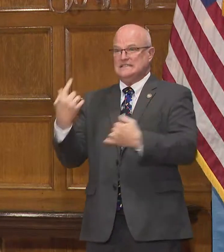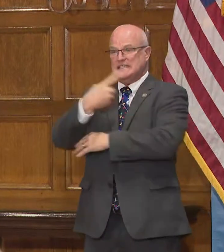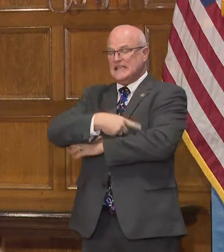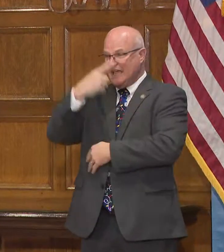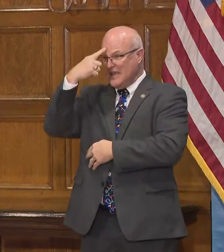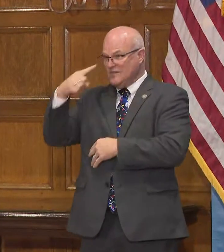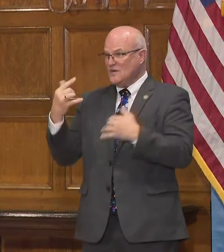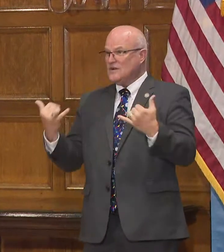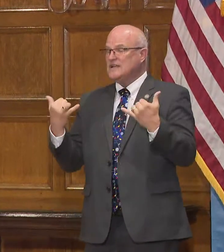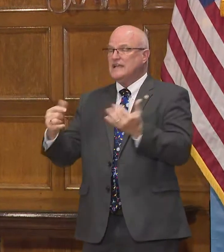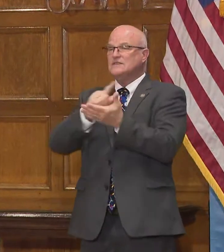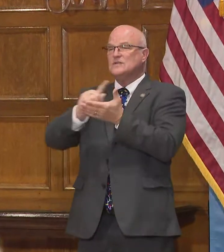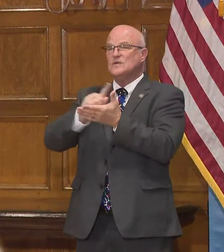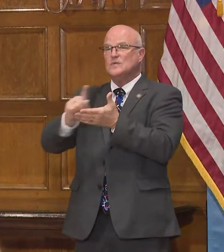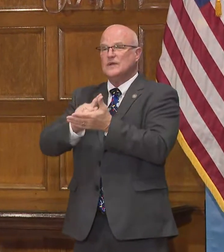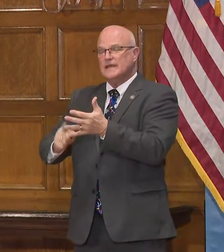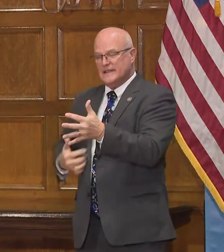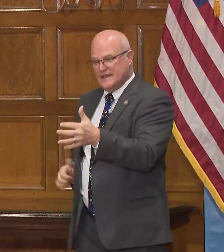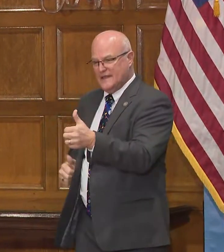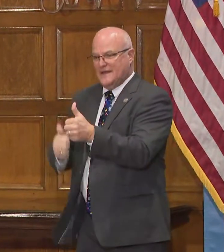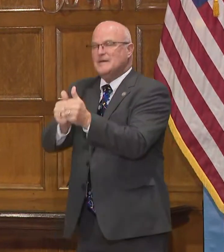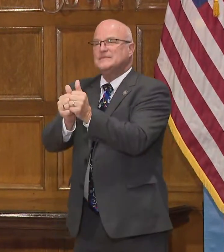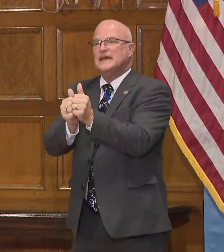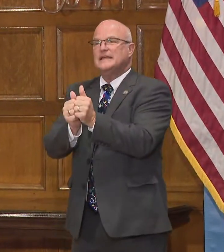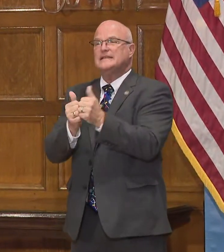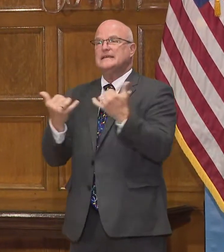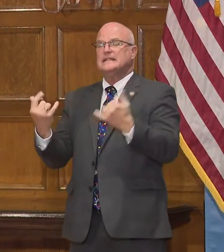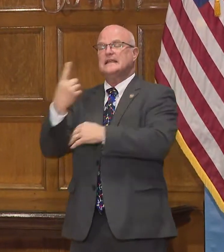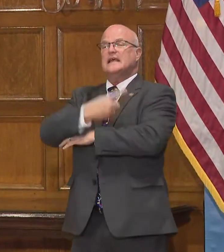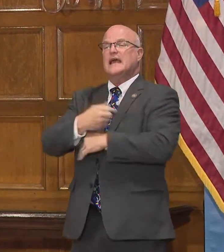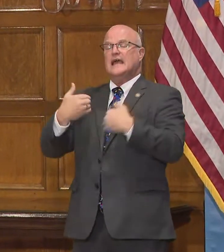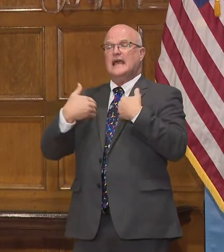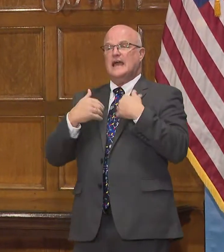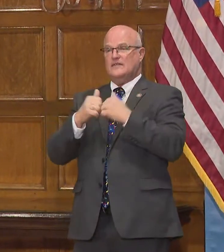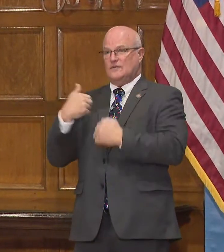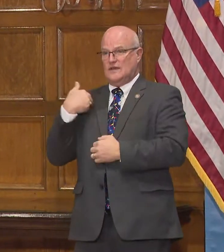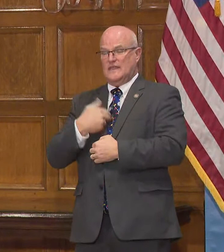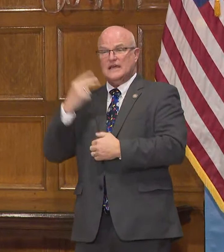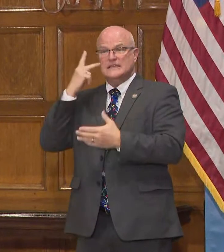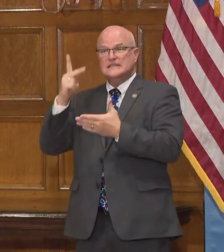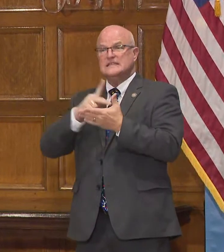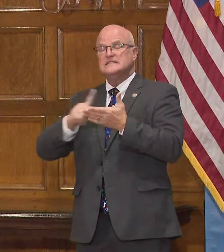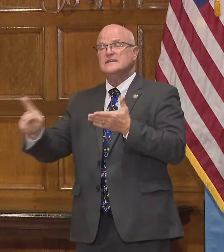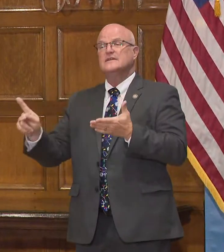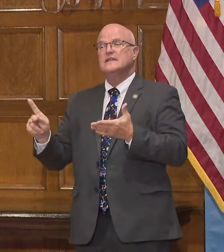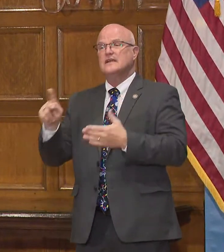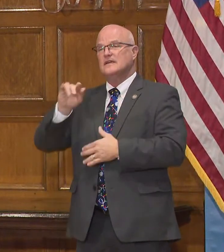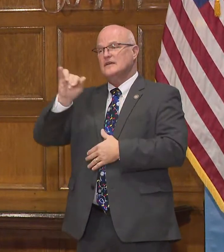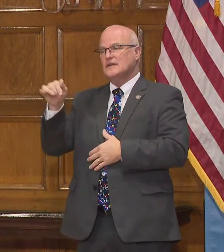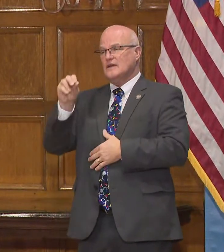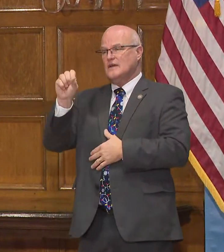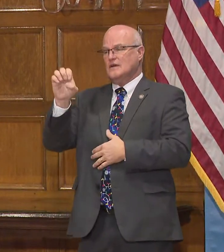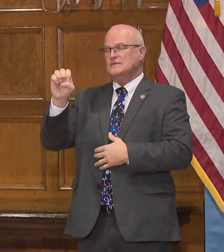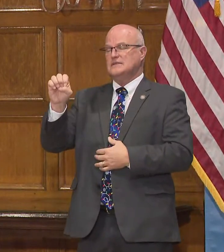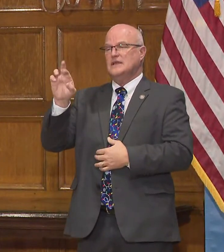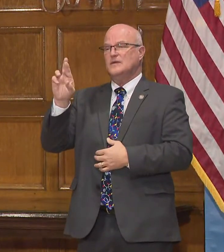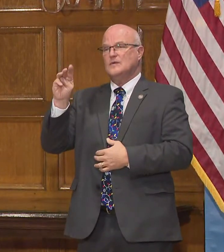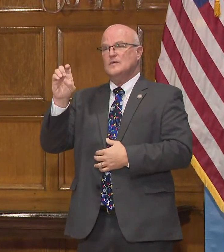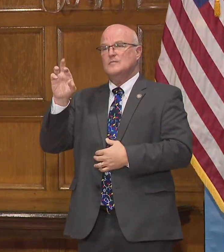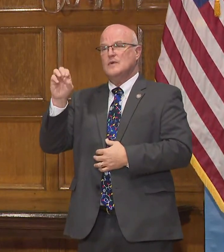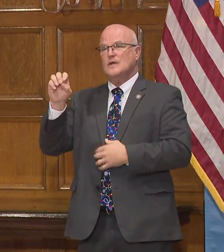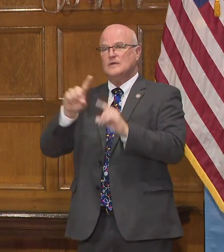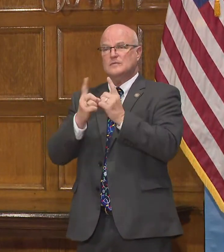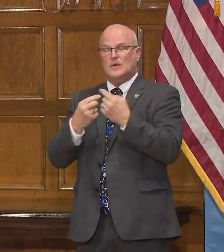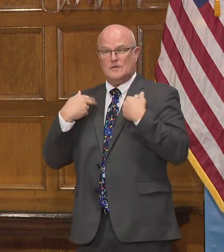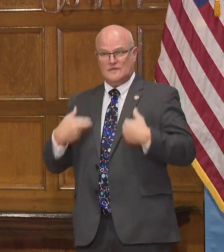For today's weekly update. I'm joined today by Secretary Jose Romero of the Department of Health